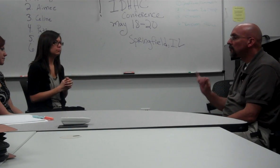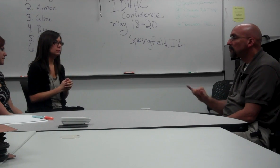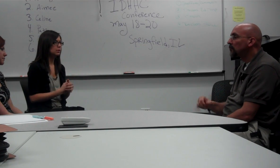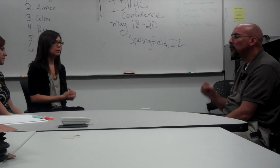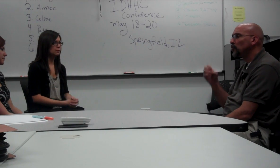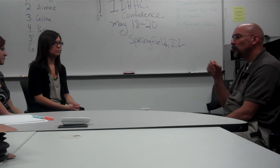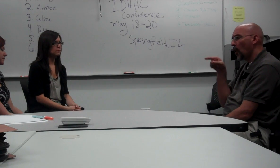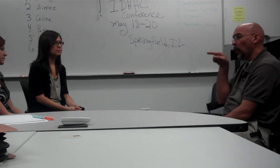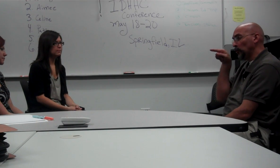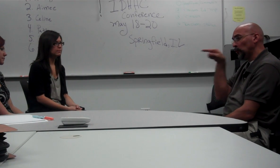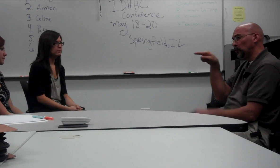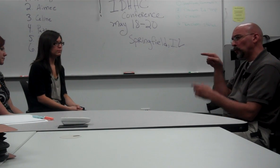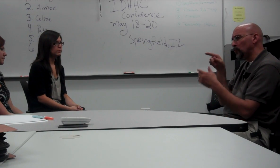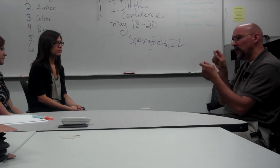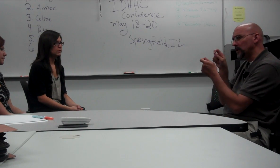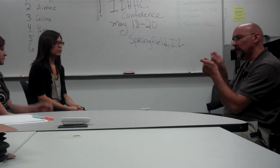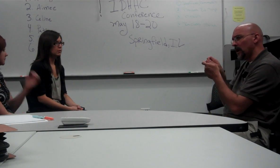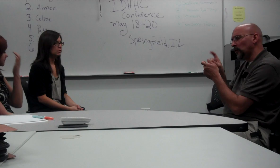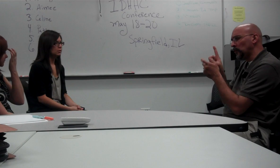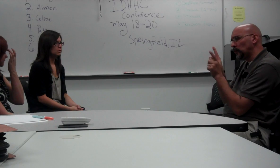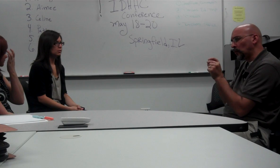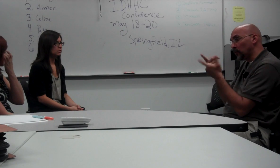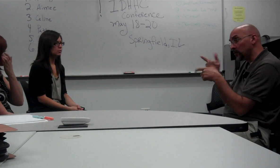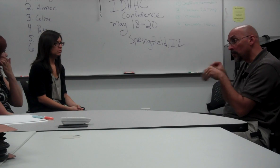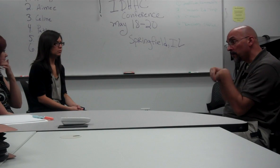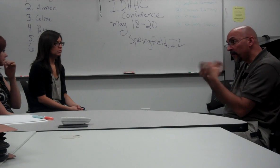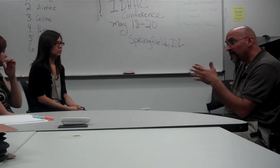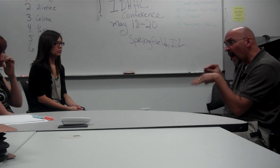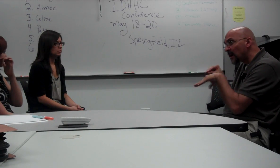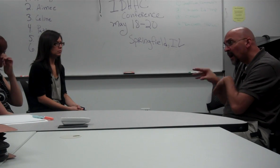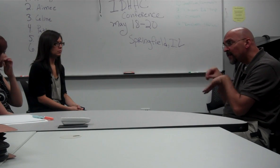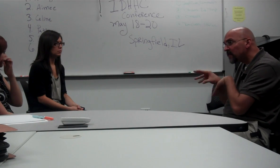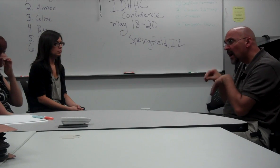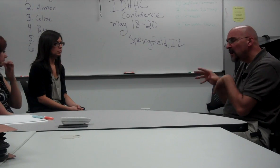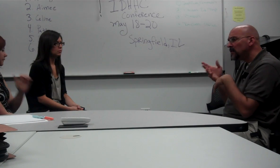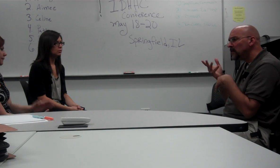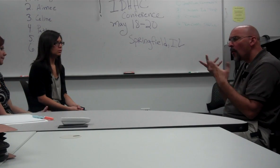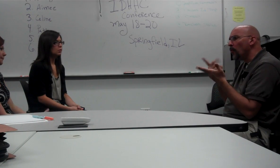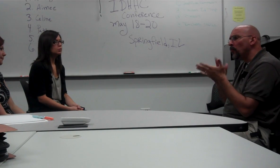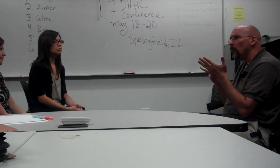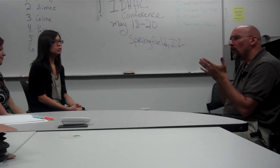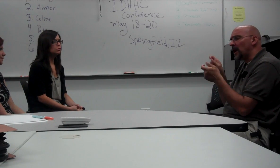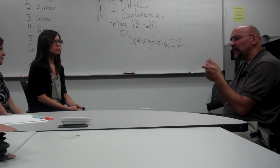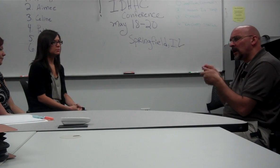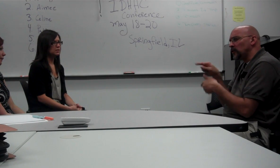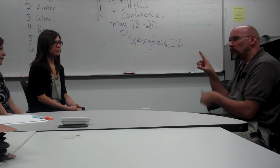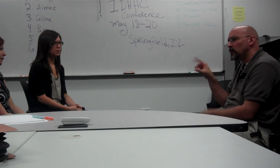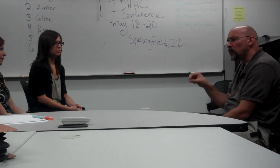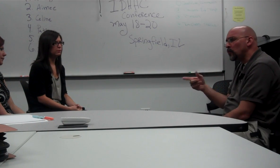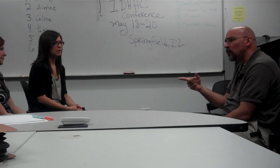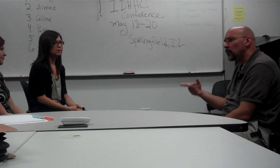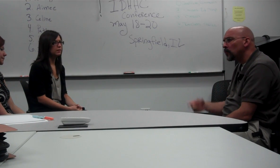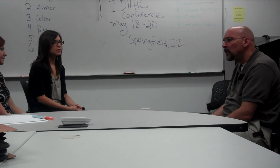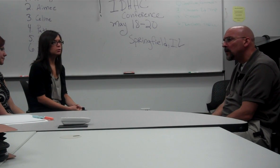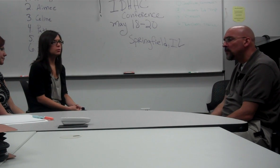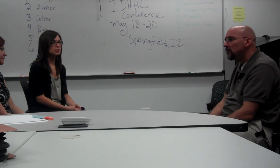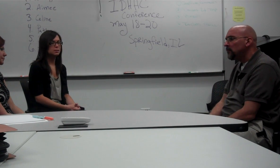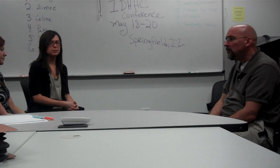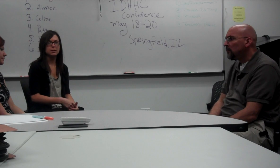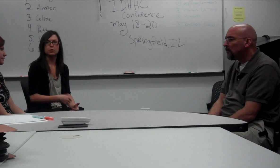So So do you specifically provide advice, or what is it that